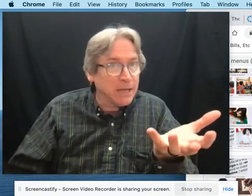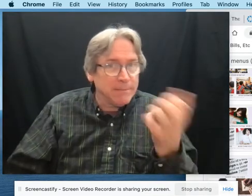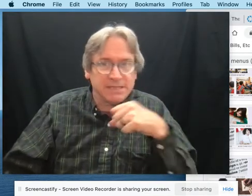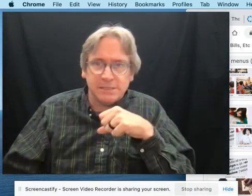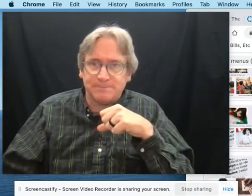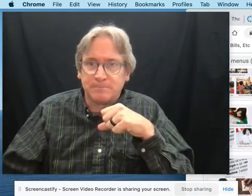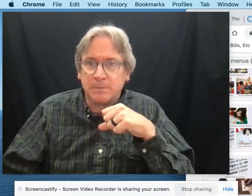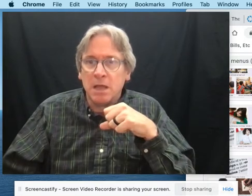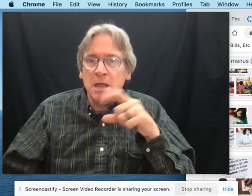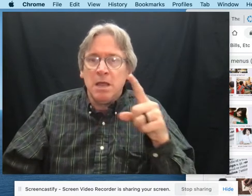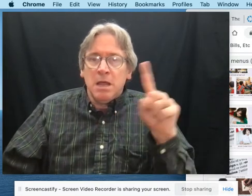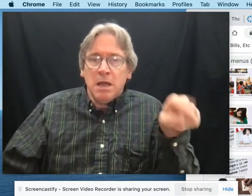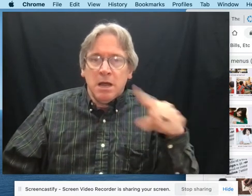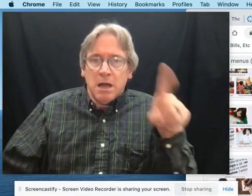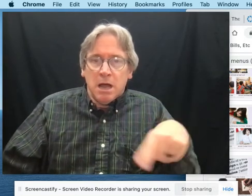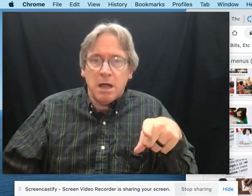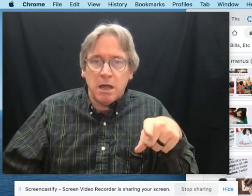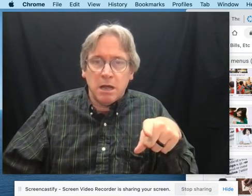Okay, makes sense.